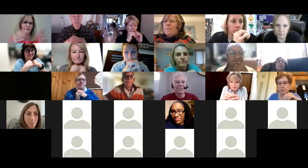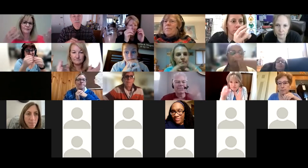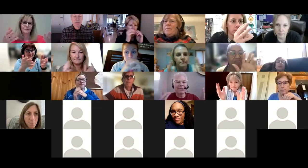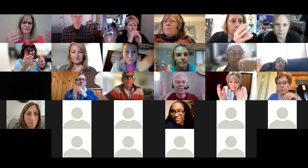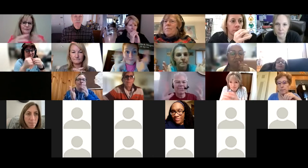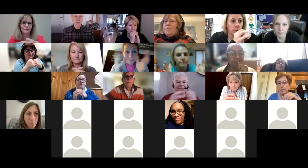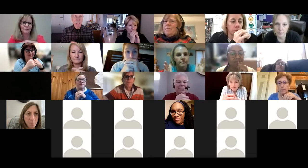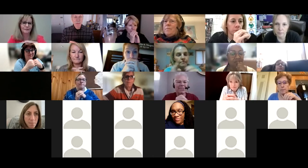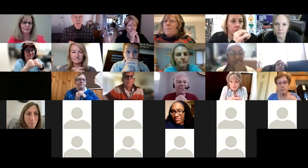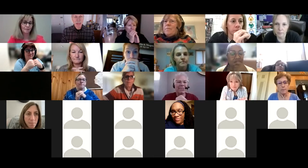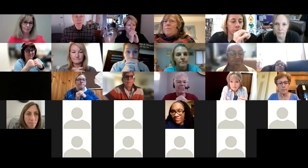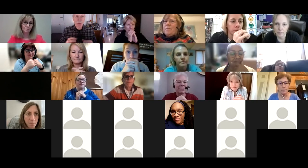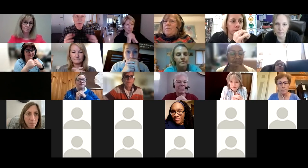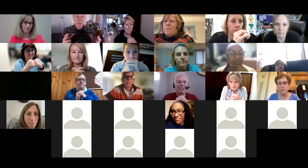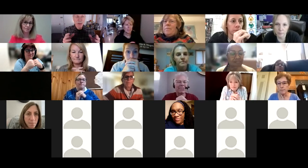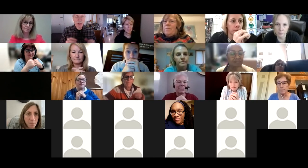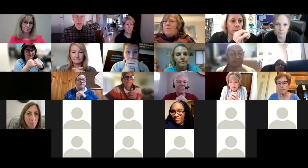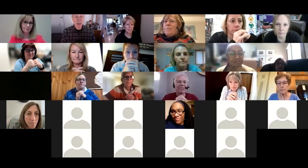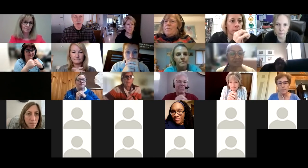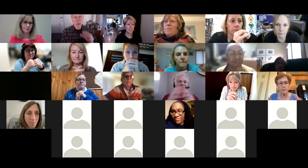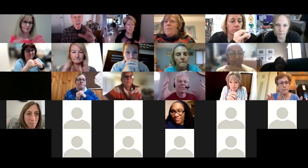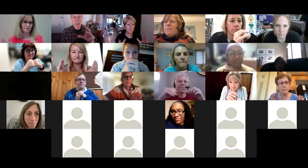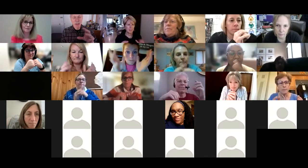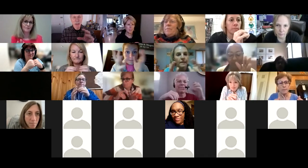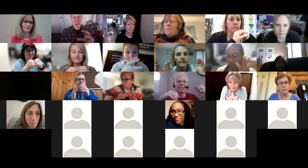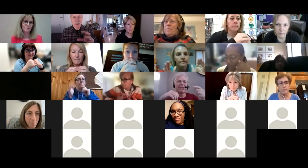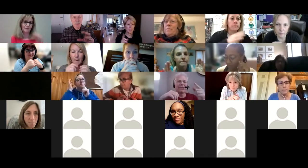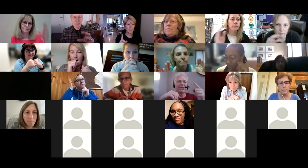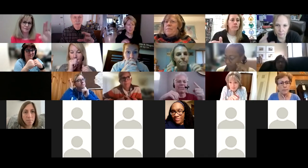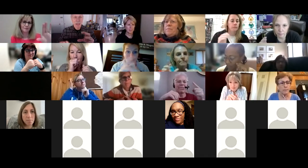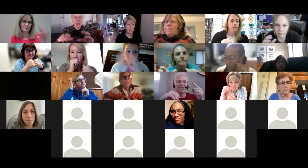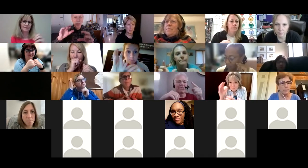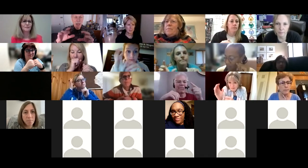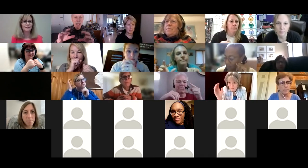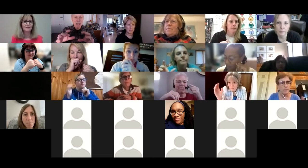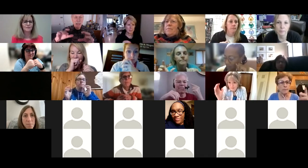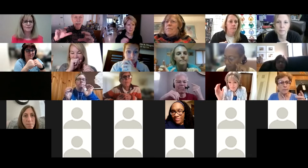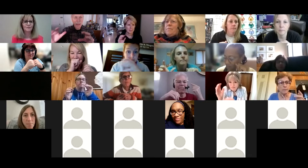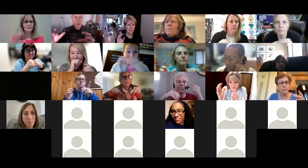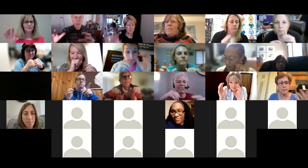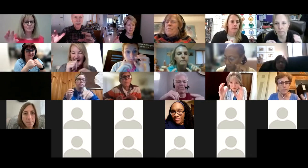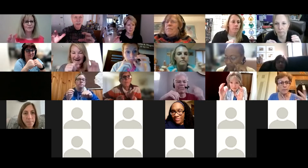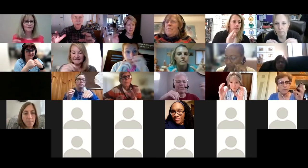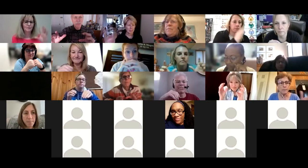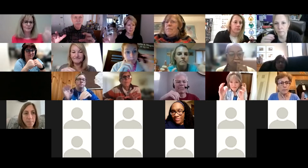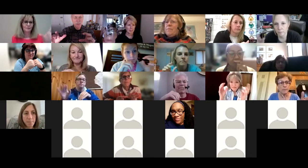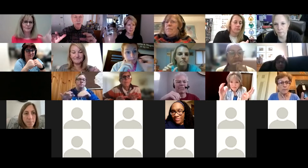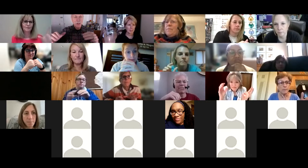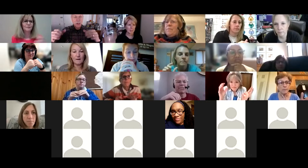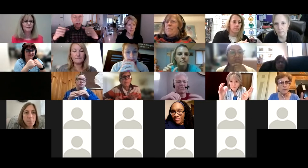So if you have my favorite desserts are one kind of cookie and pie and another kind of cookie, we're going to call